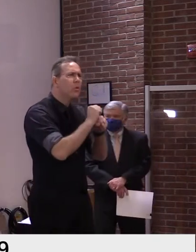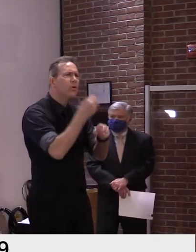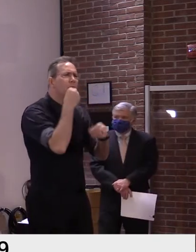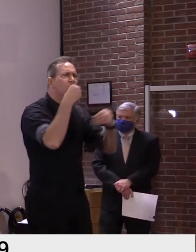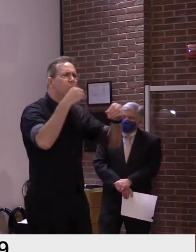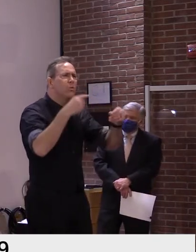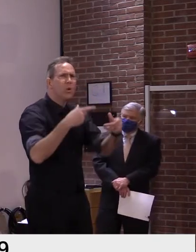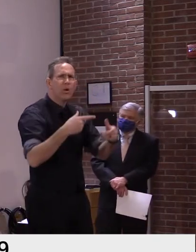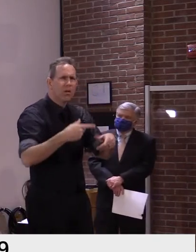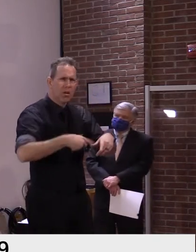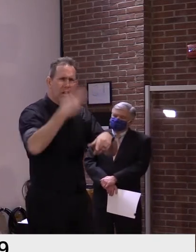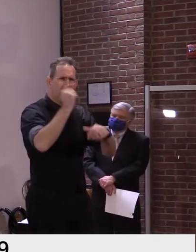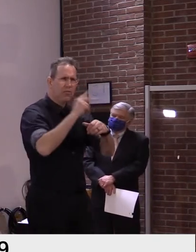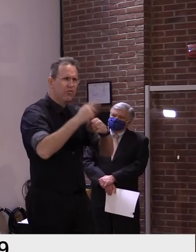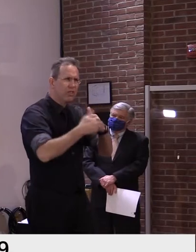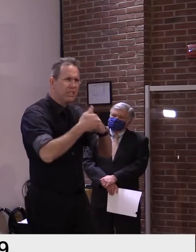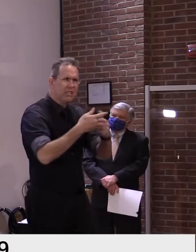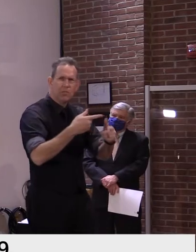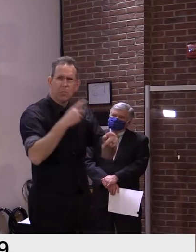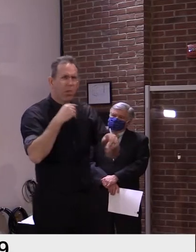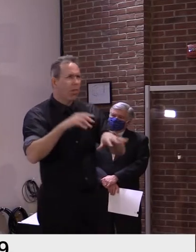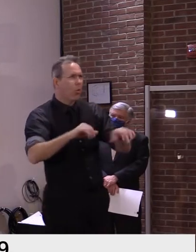group?